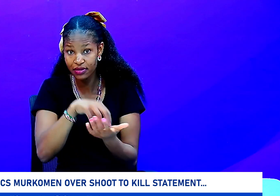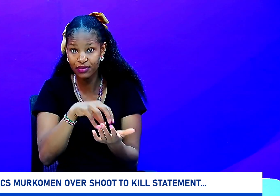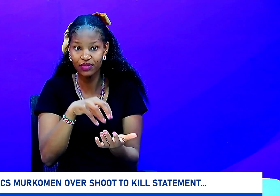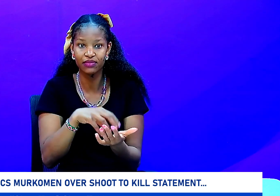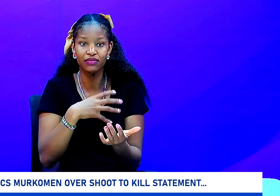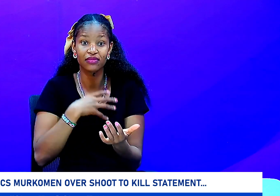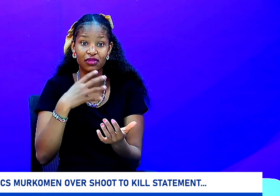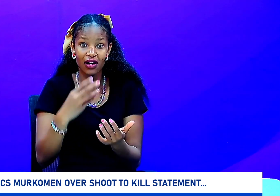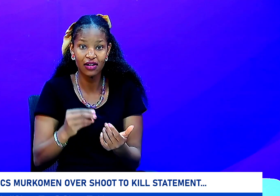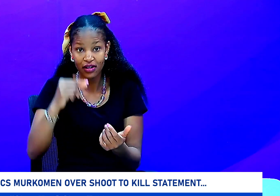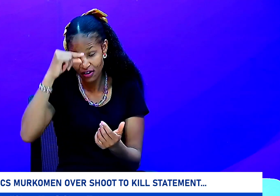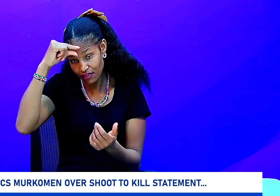institutions.